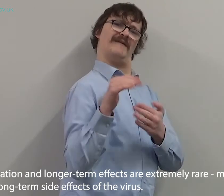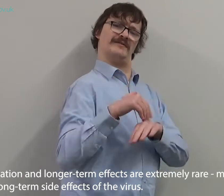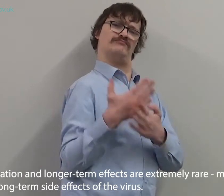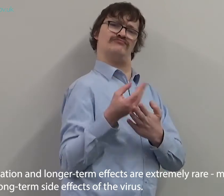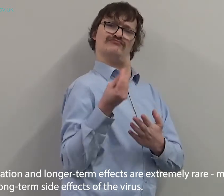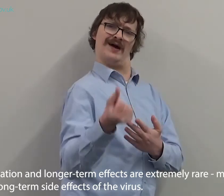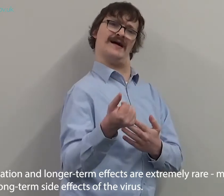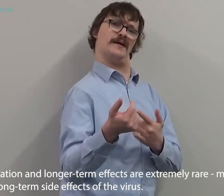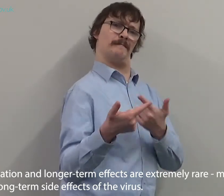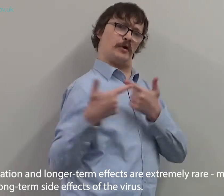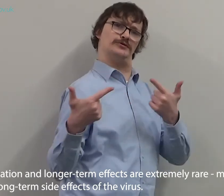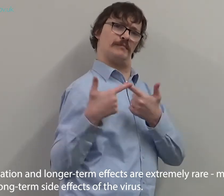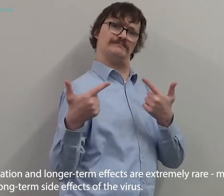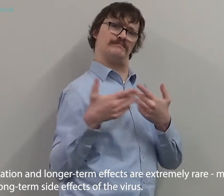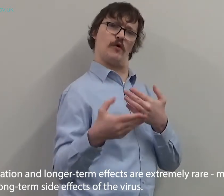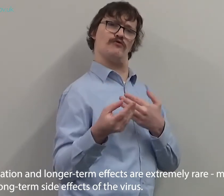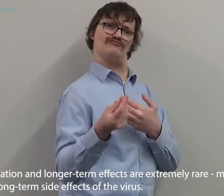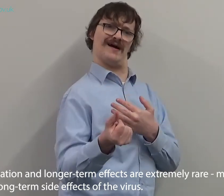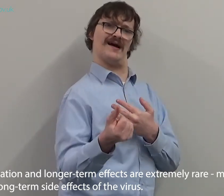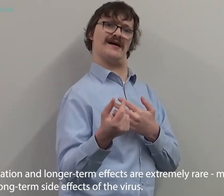much, much rarer than long term side effects of the virus.